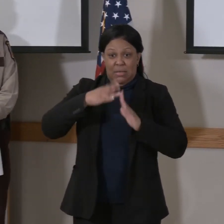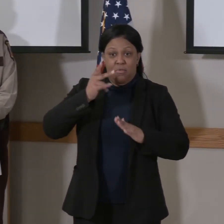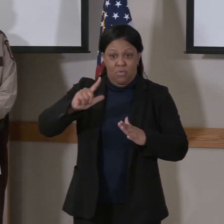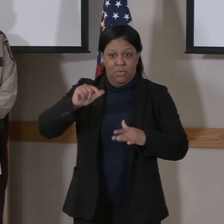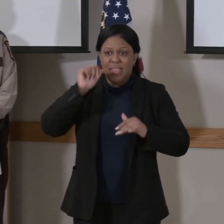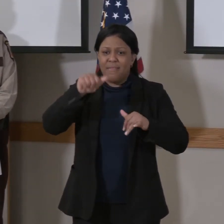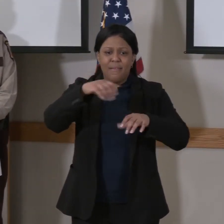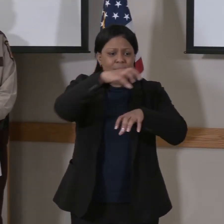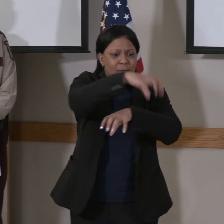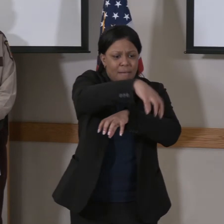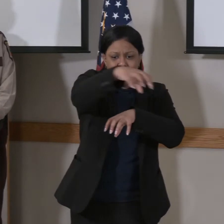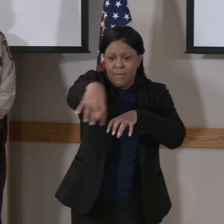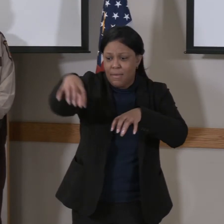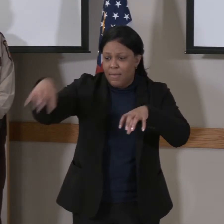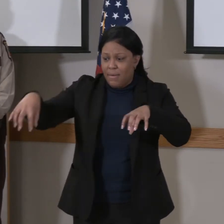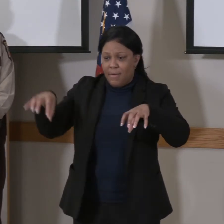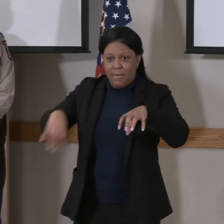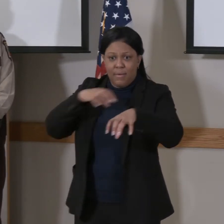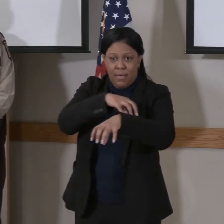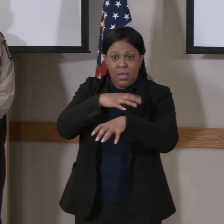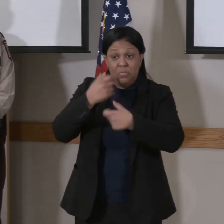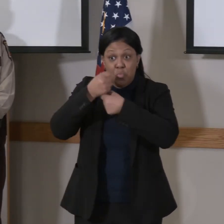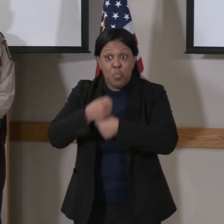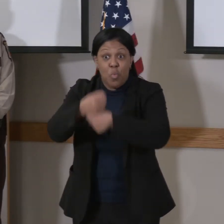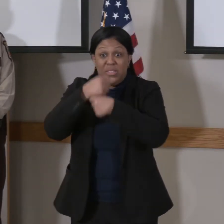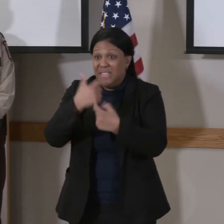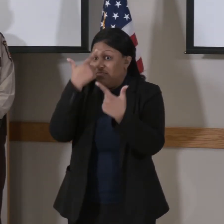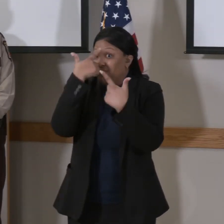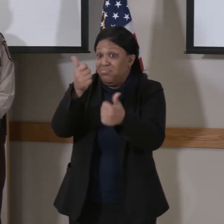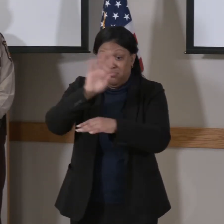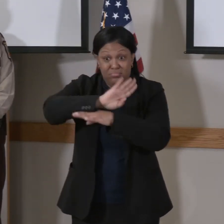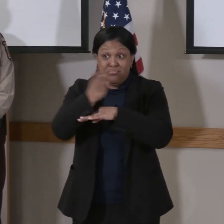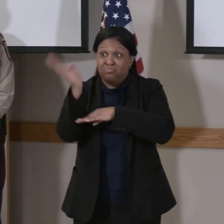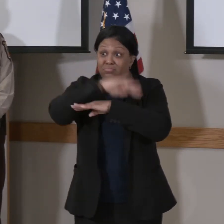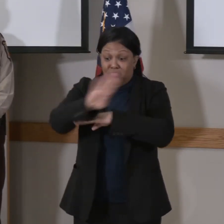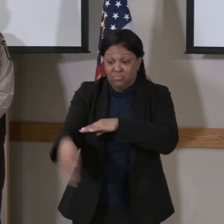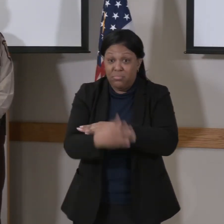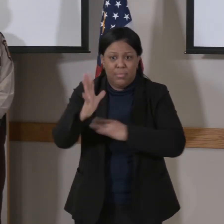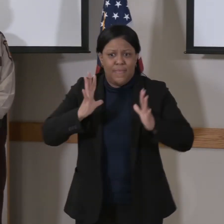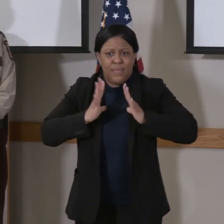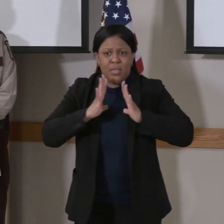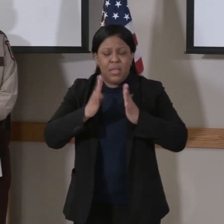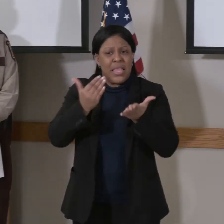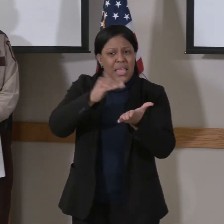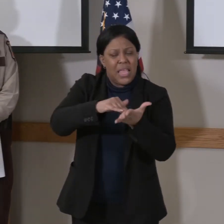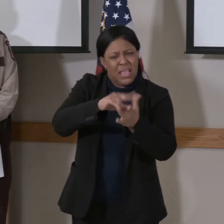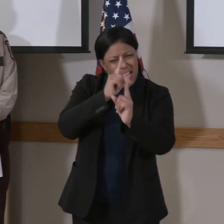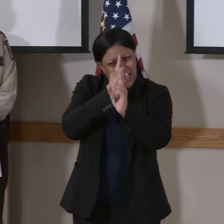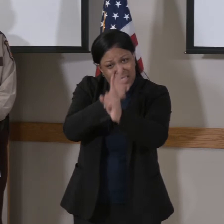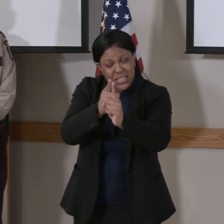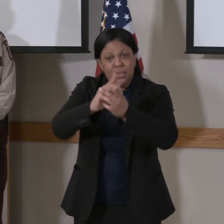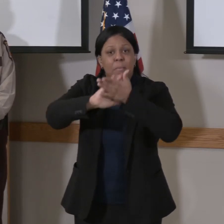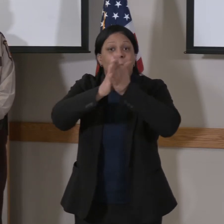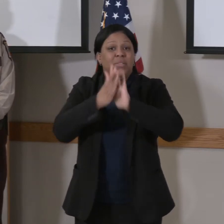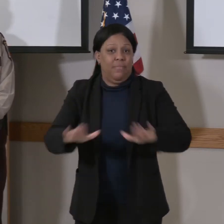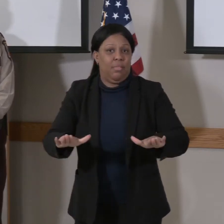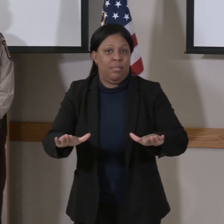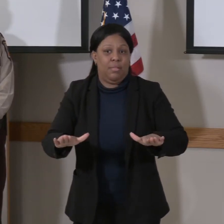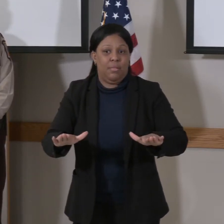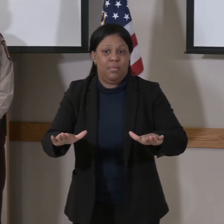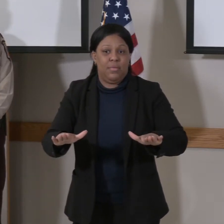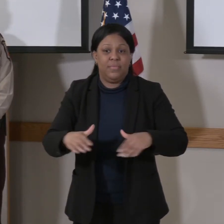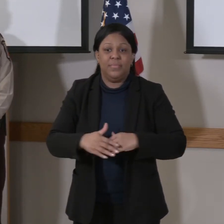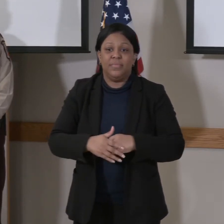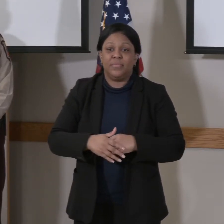they want. Our goal is to make sure it's peaceful. And again, other questions, as soon as it crosses the line